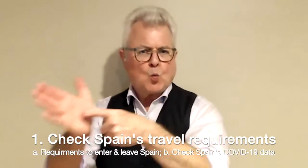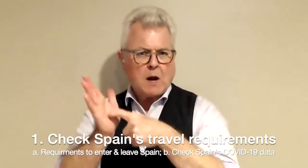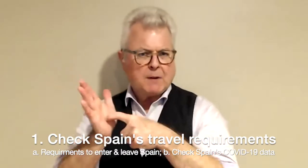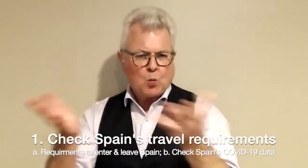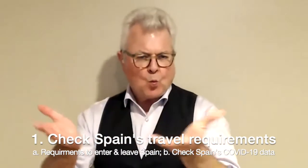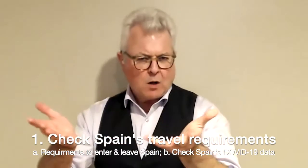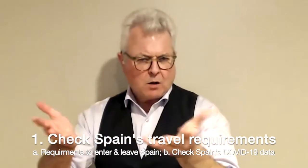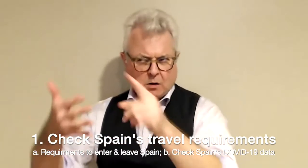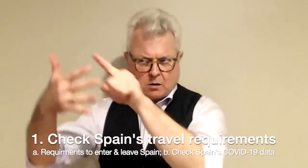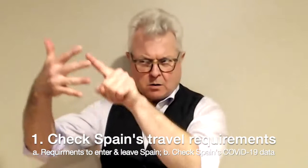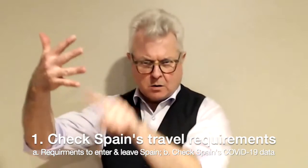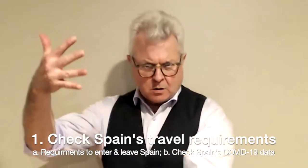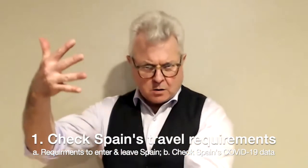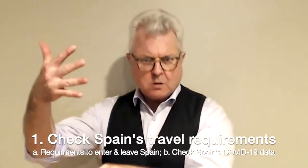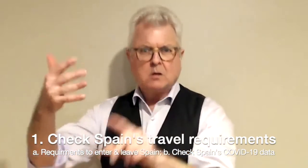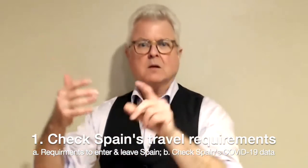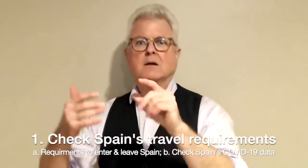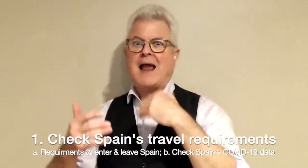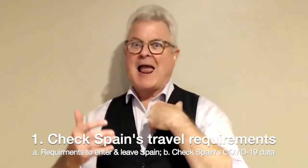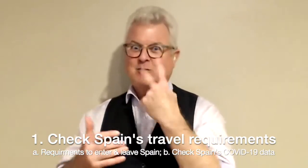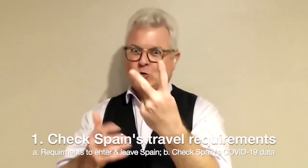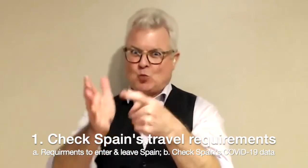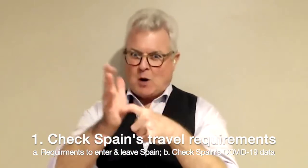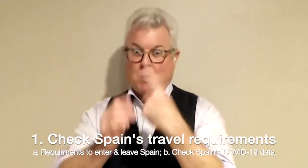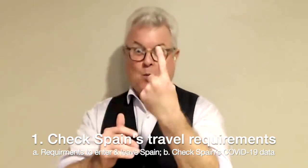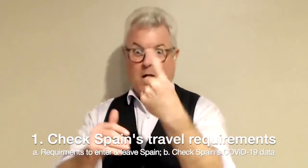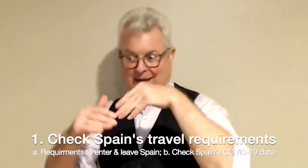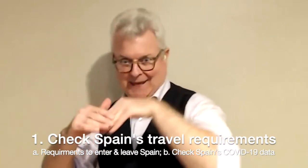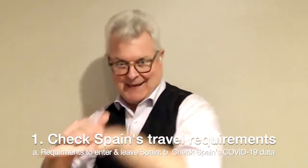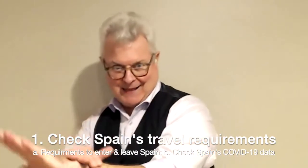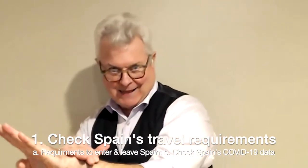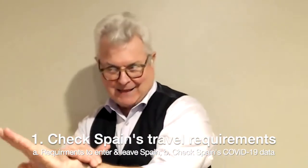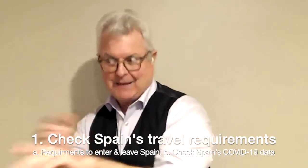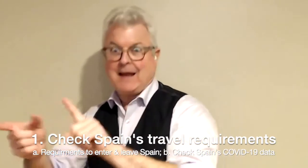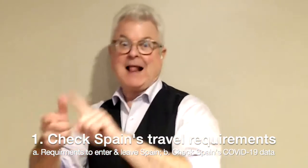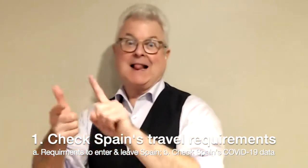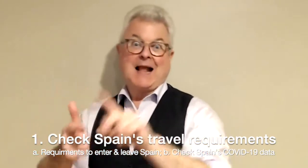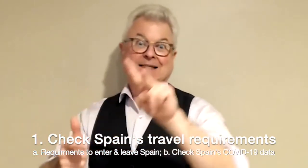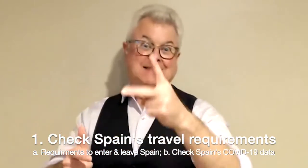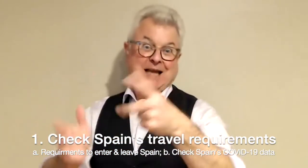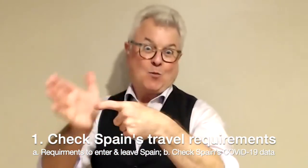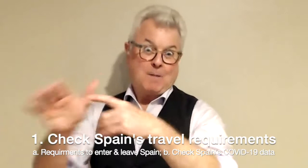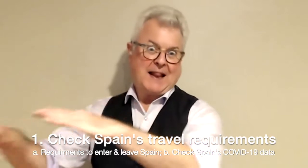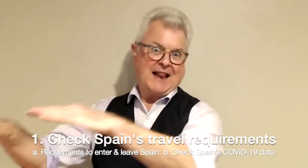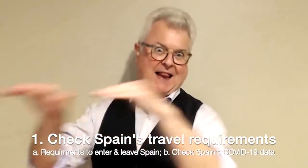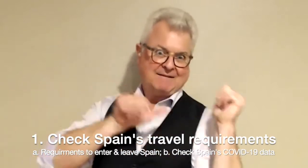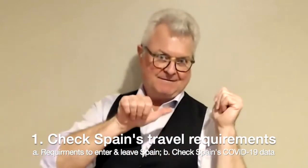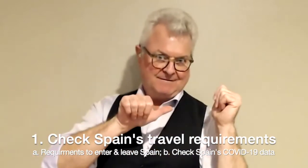Look at what their travel requirements are. And there are two requirements, one for entering into their country and